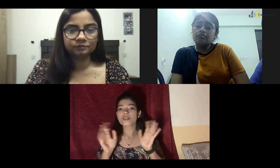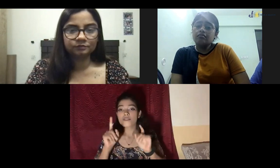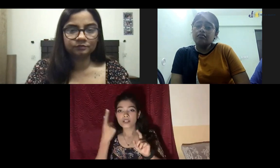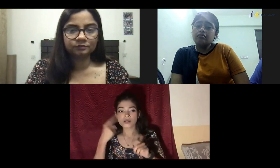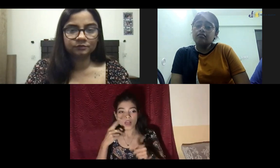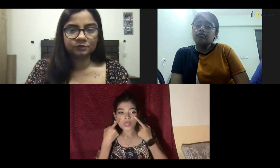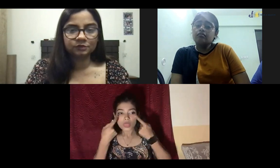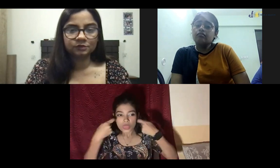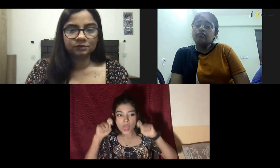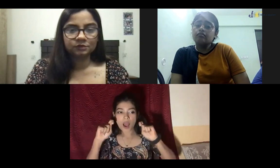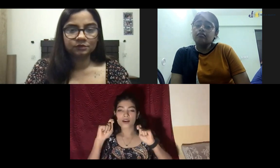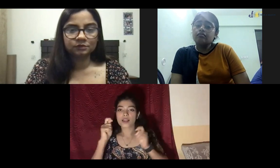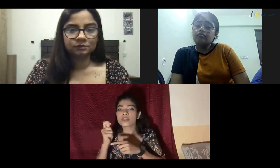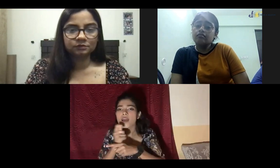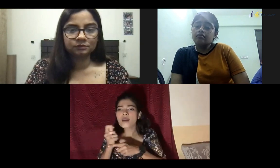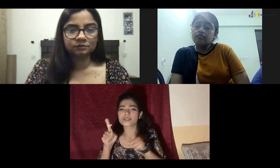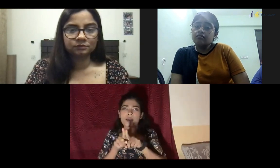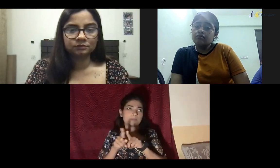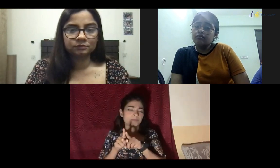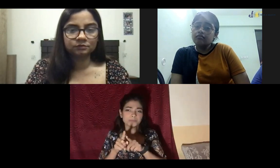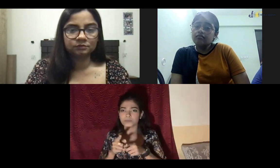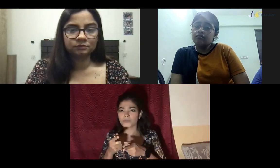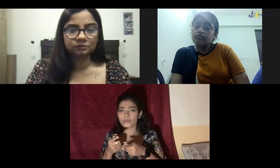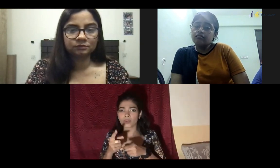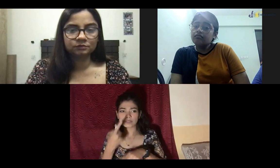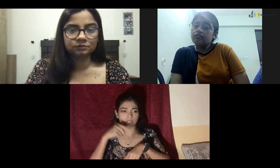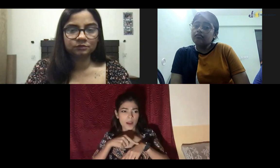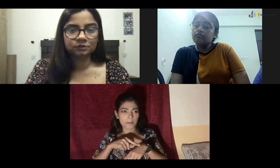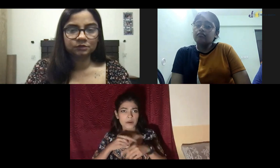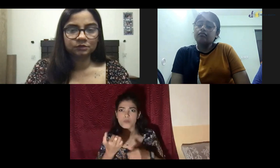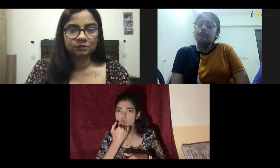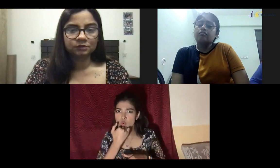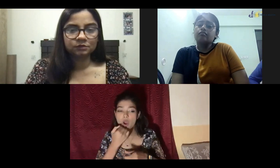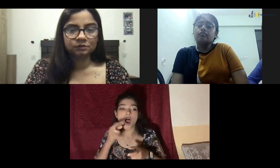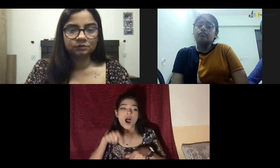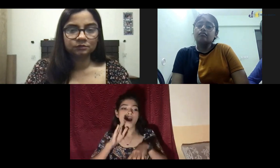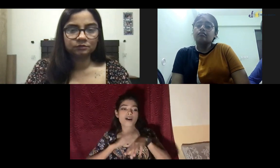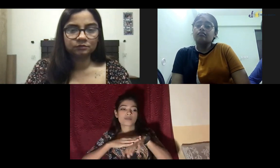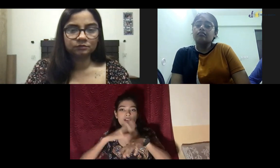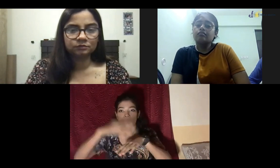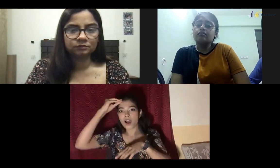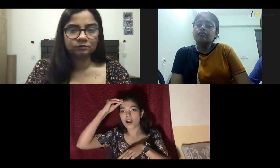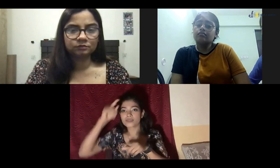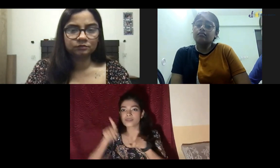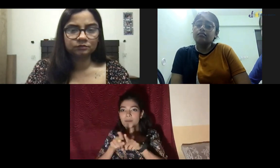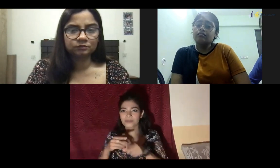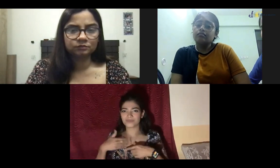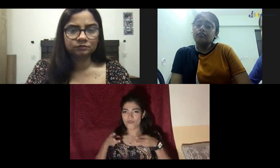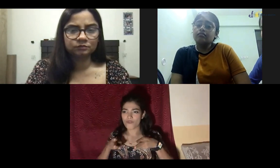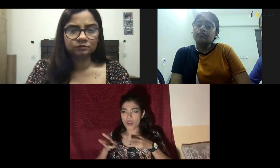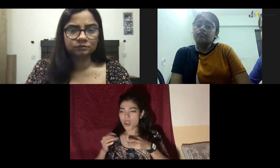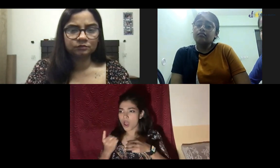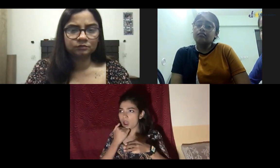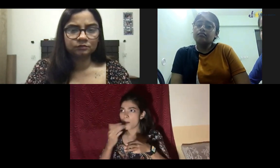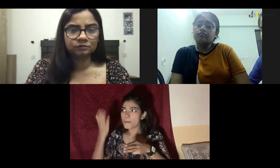Now I'm independently. Something is happening. Then how you will manage? For example, the time. You have